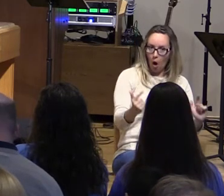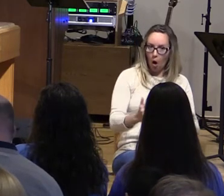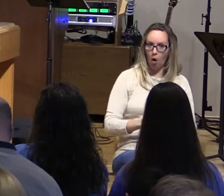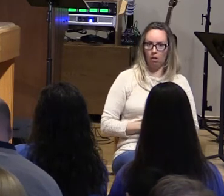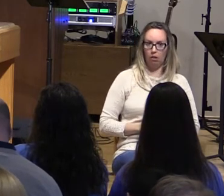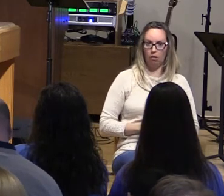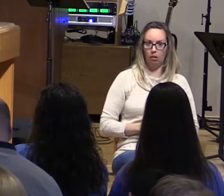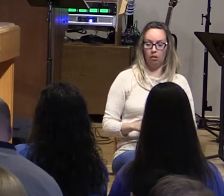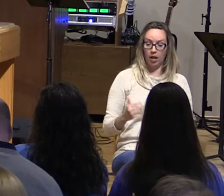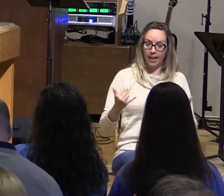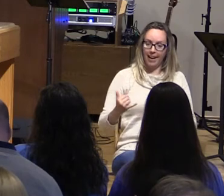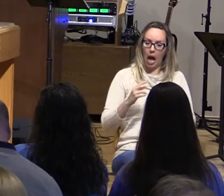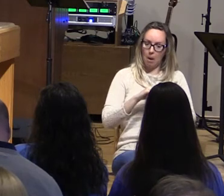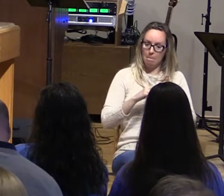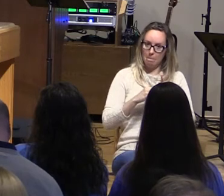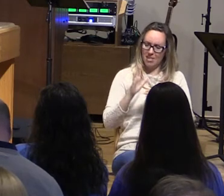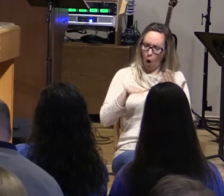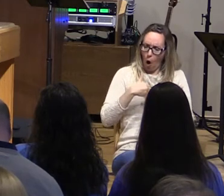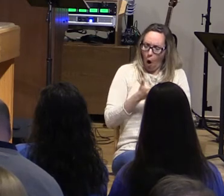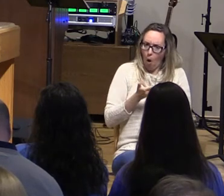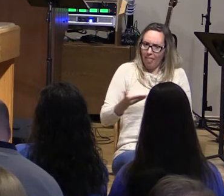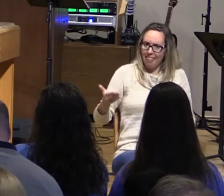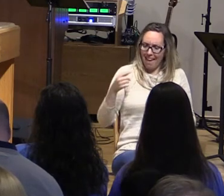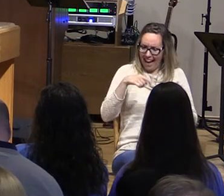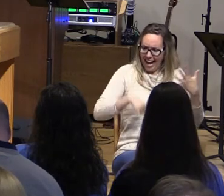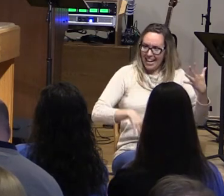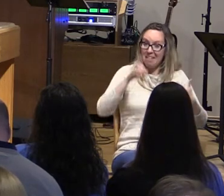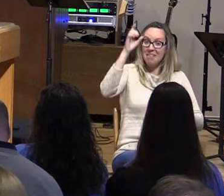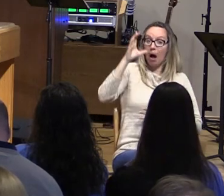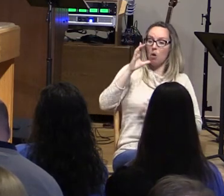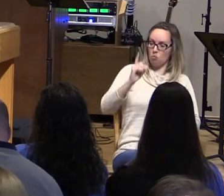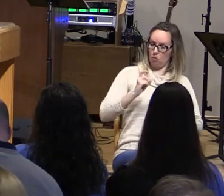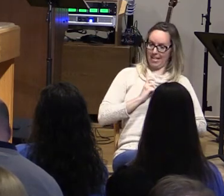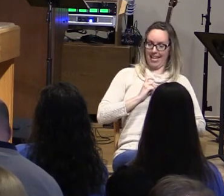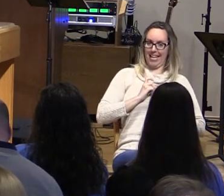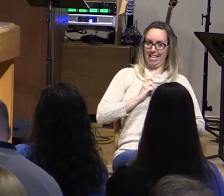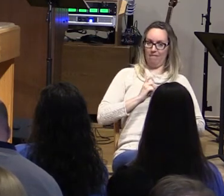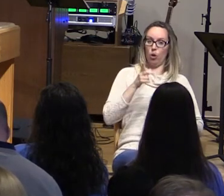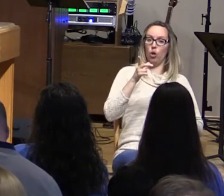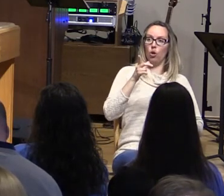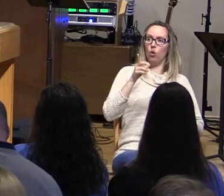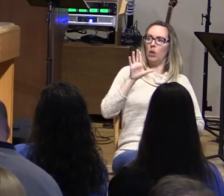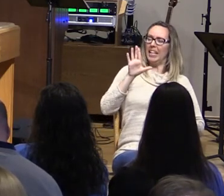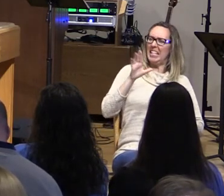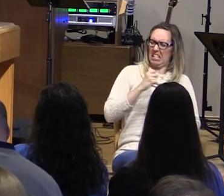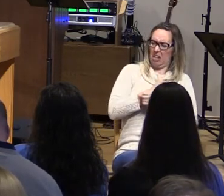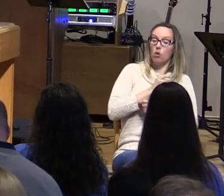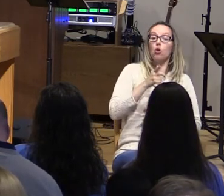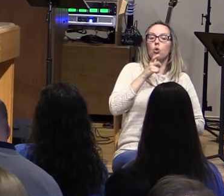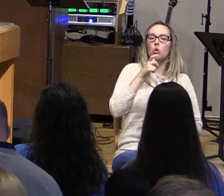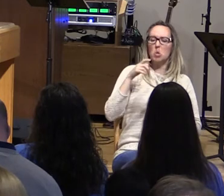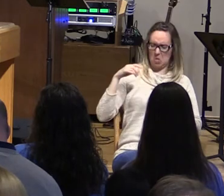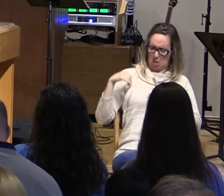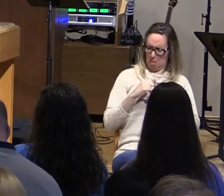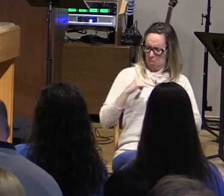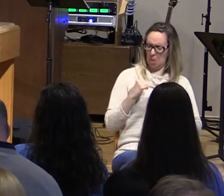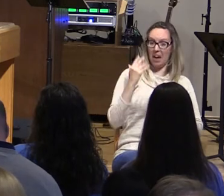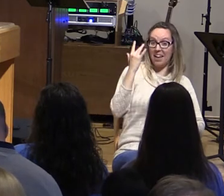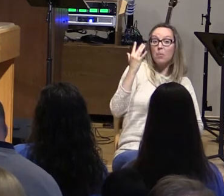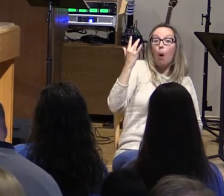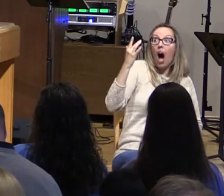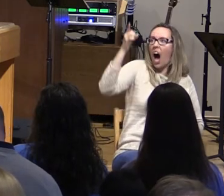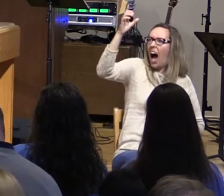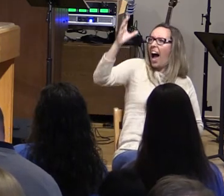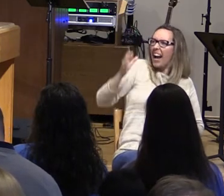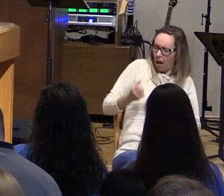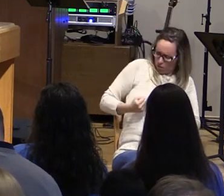him graciously give us all things? Who shall bring a charge against God's elect? Who's going to bully us, huh?